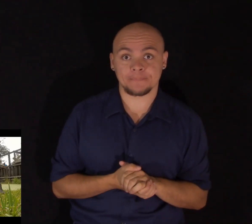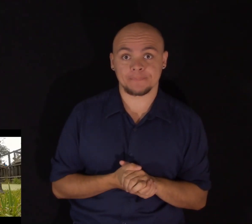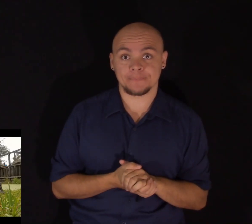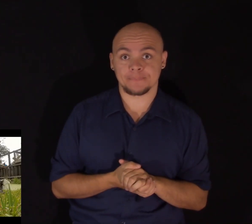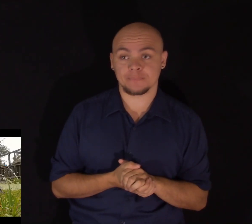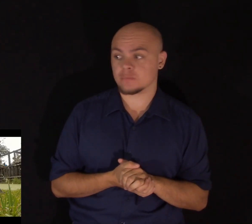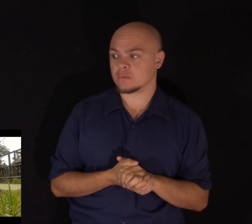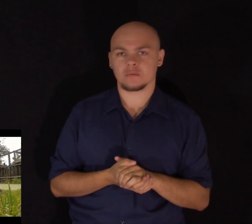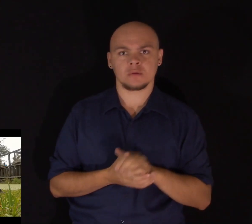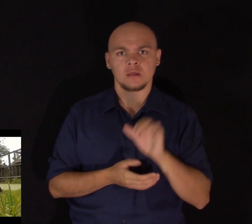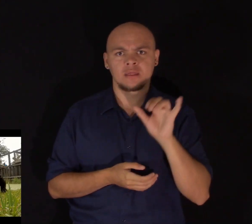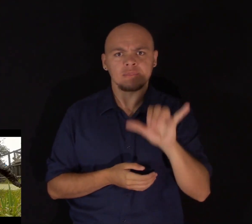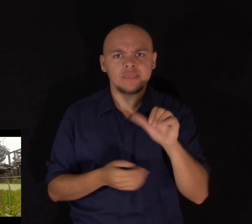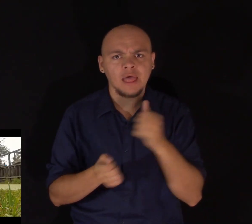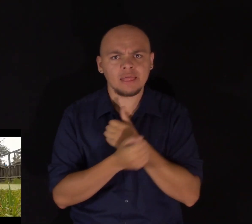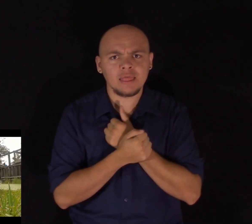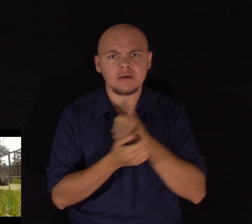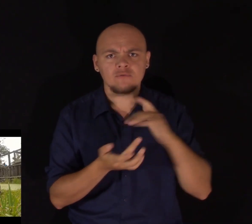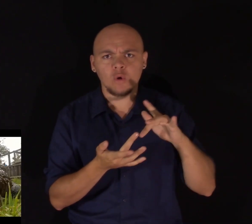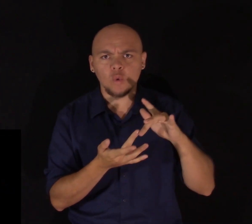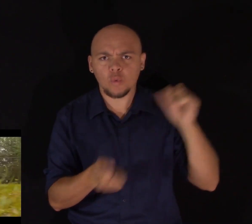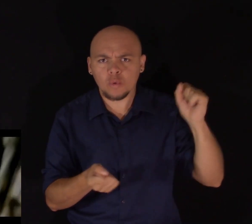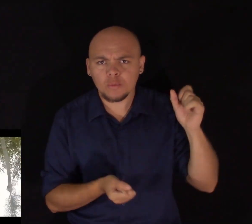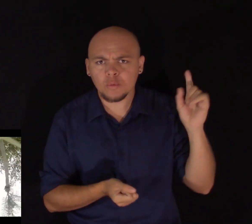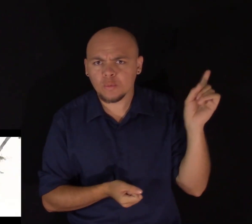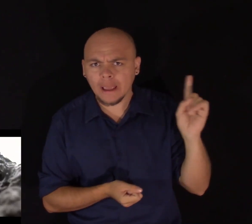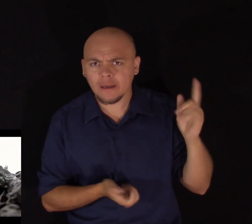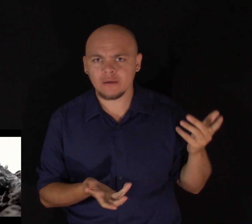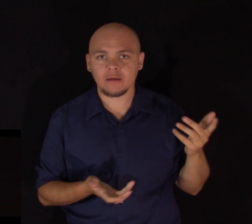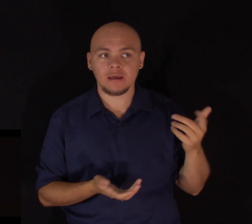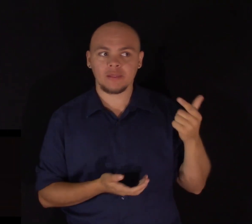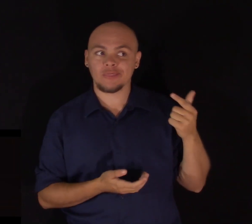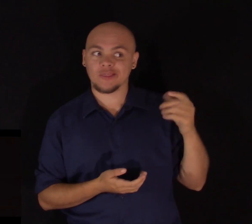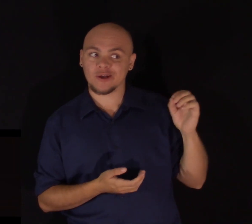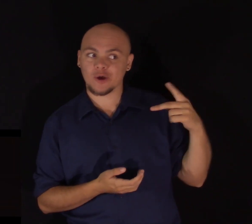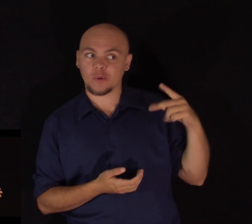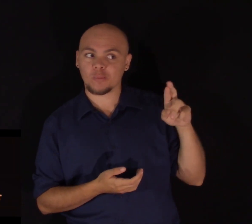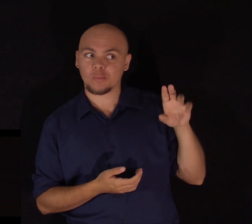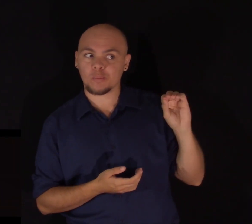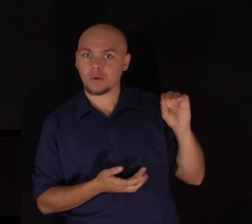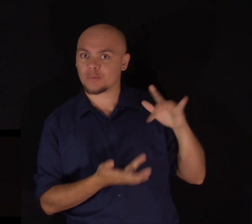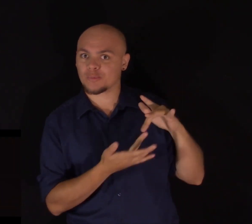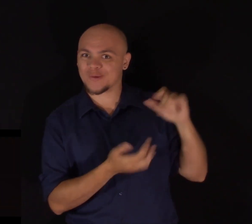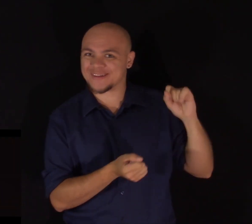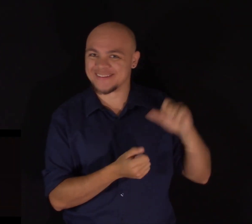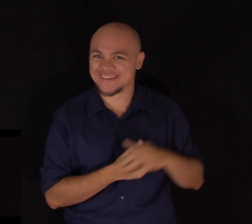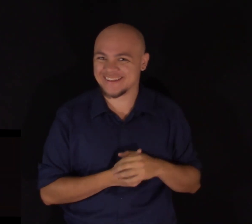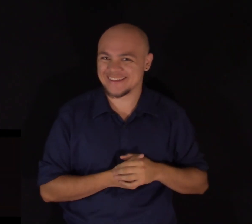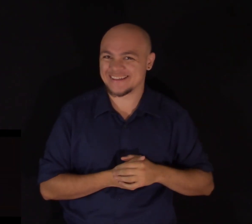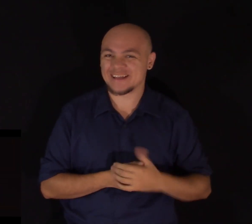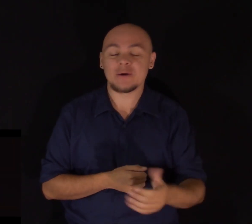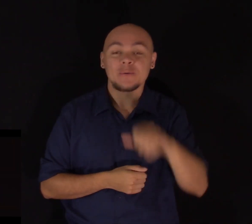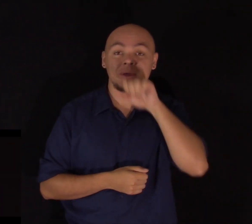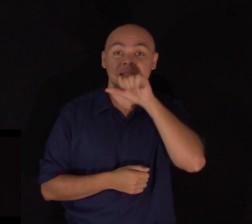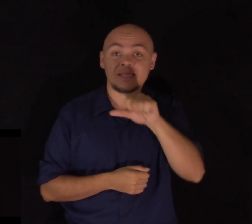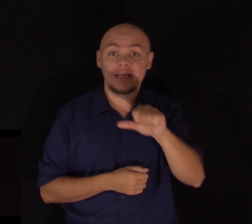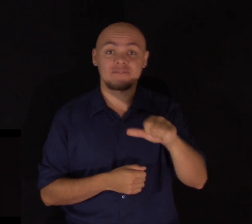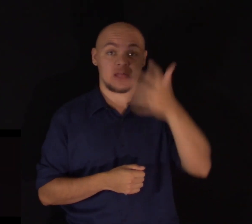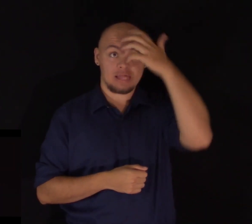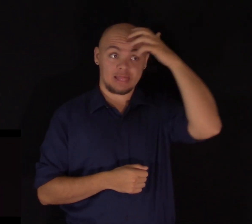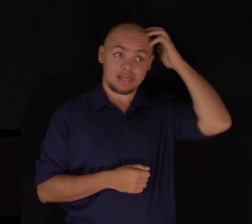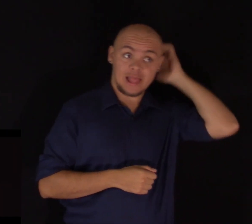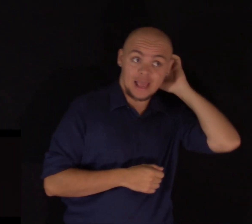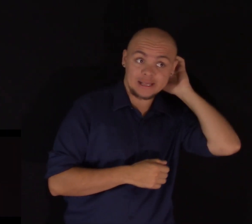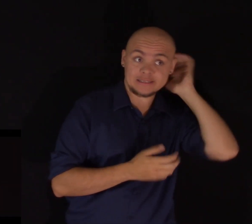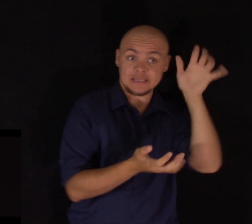Where did all that love go? And where did the GoPro go? Why is it that we love lions, hippos, and sharks, but